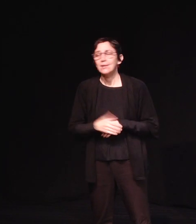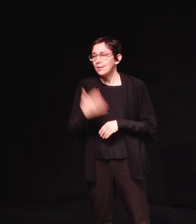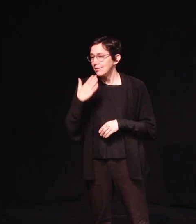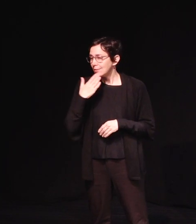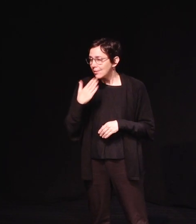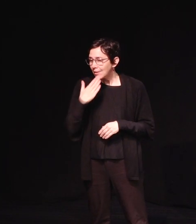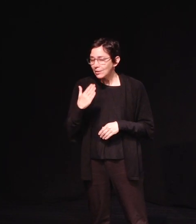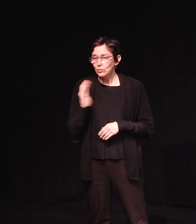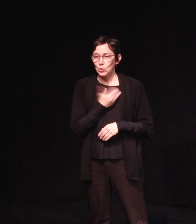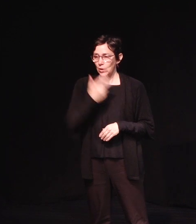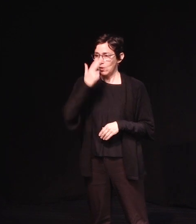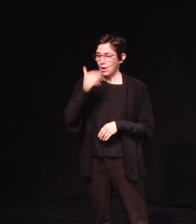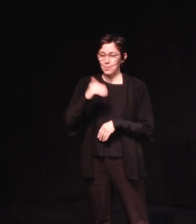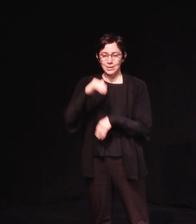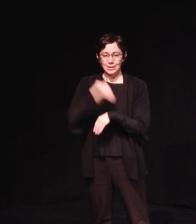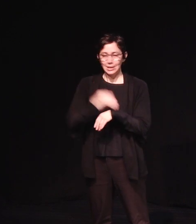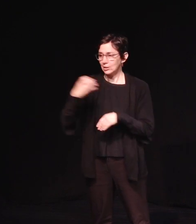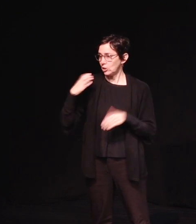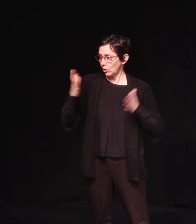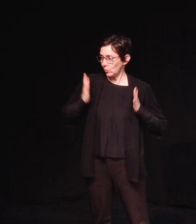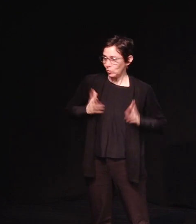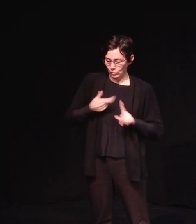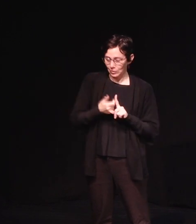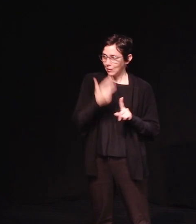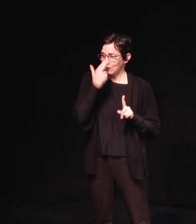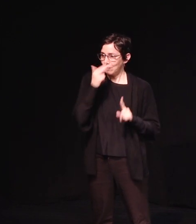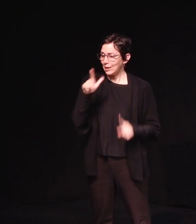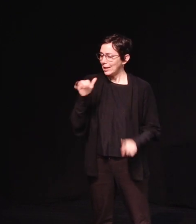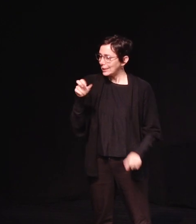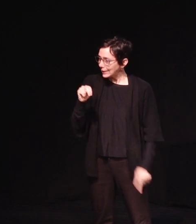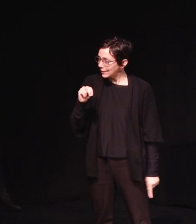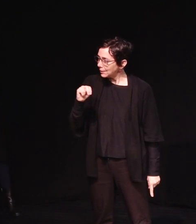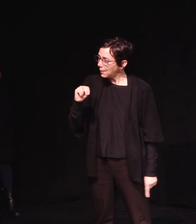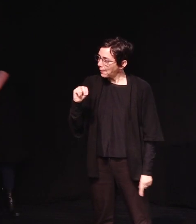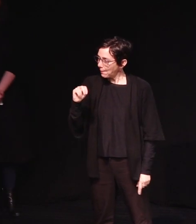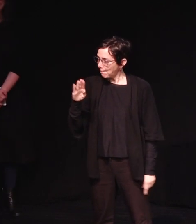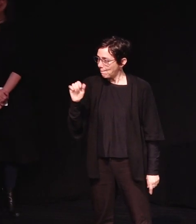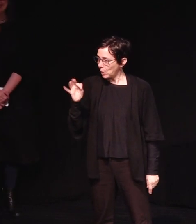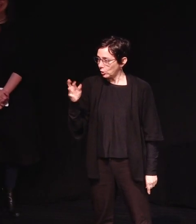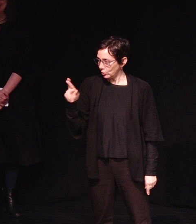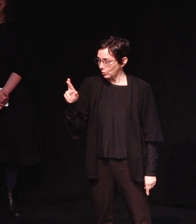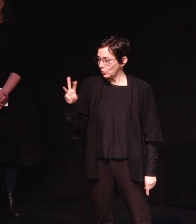to our comedy night chair, the very funny Lynn Bartner-Wiesel. Thank you, Lynn.